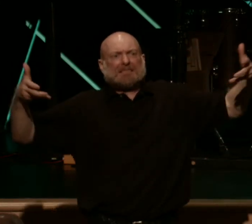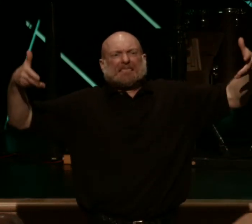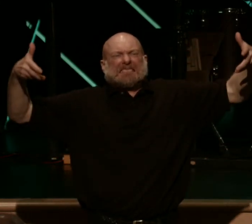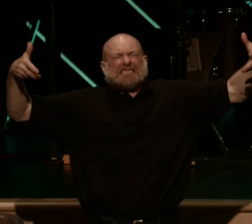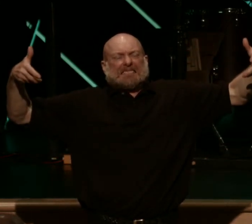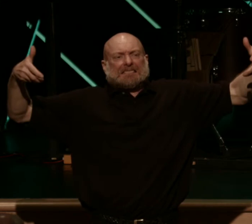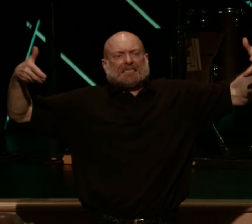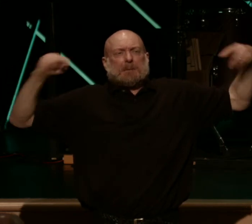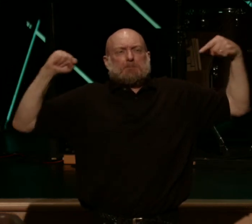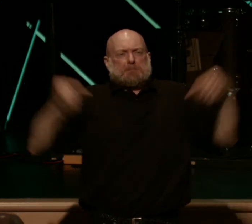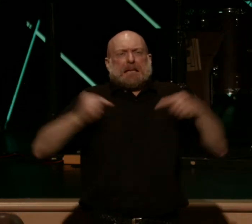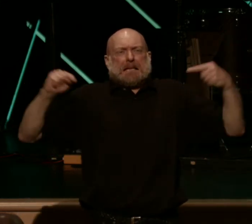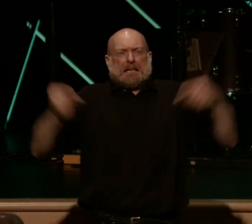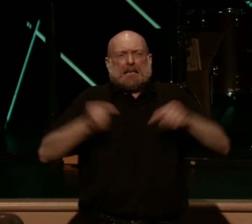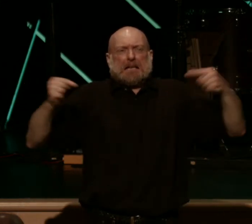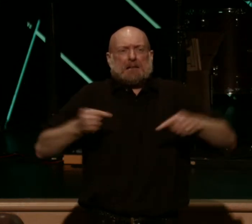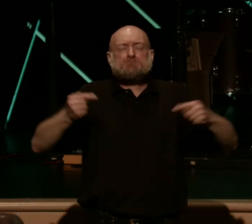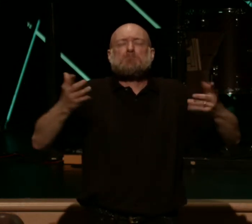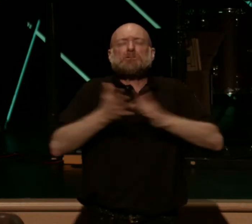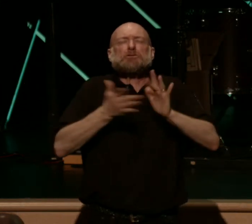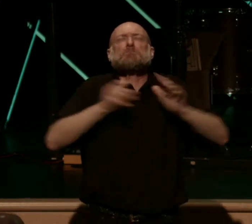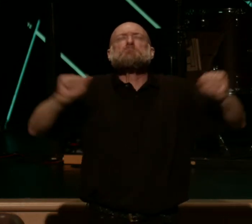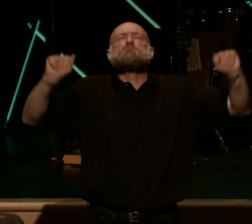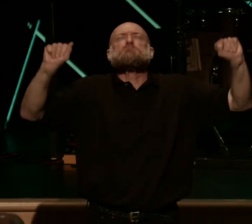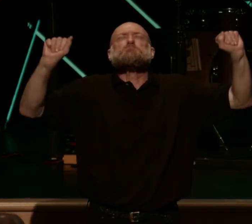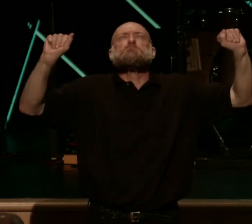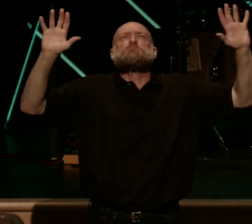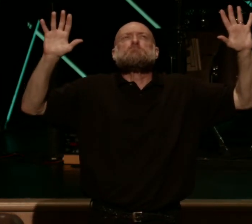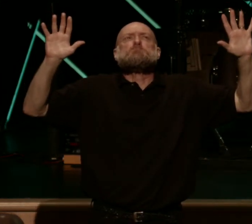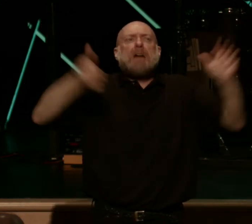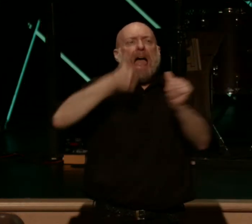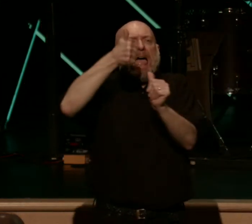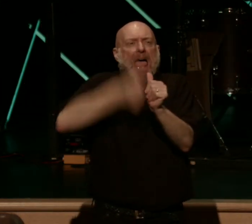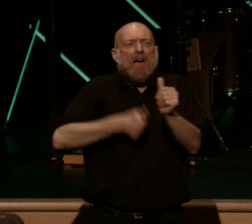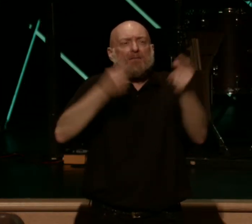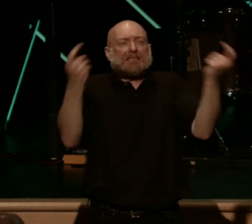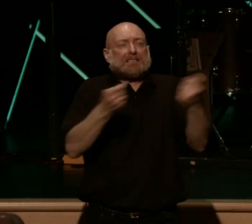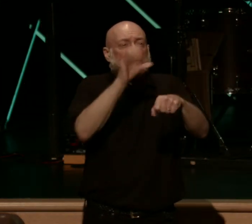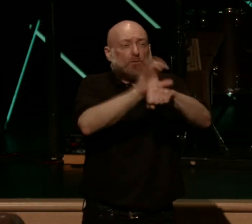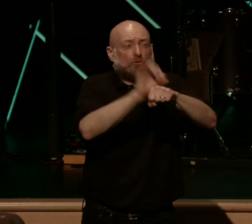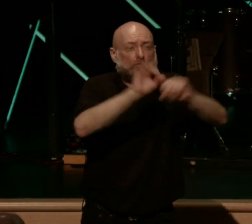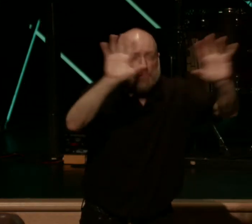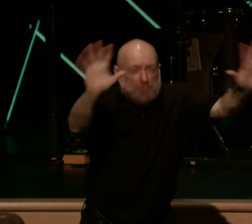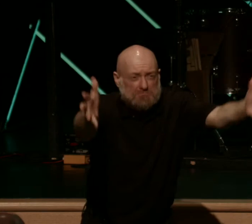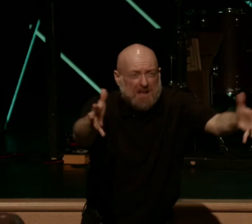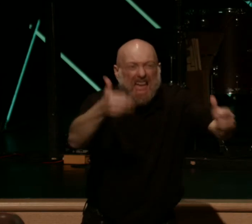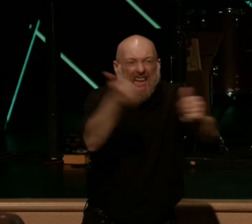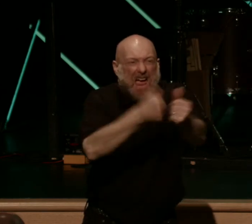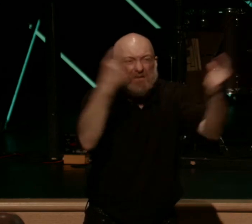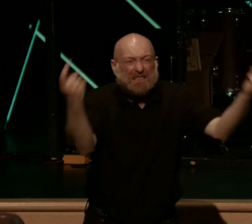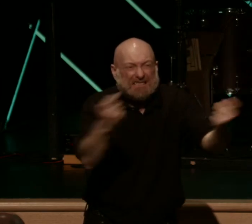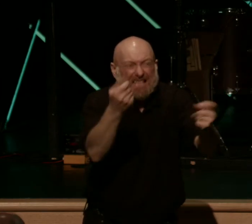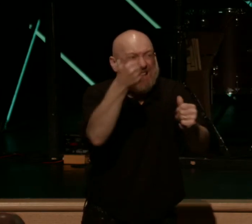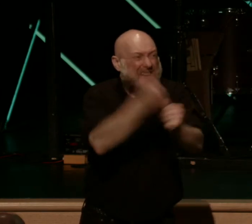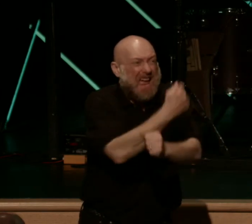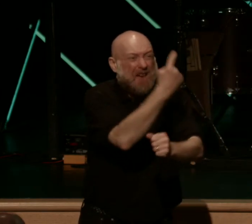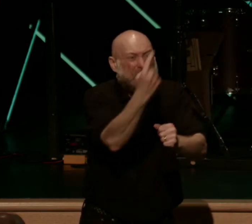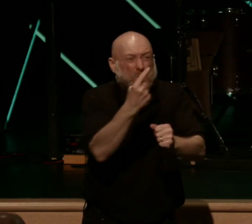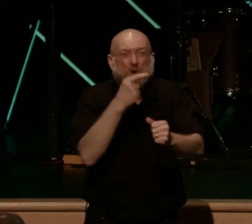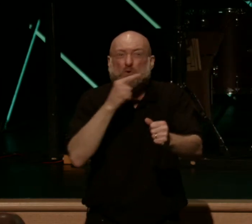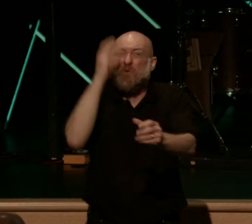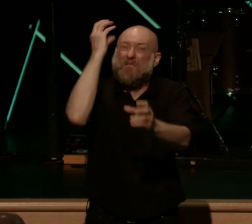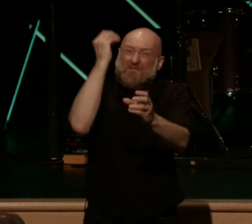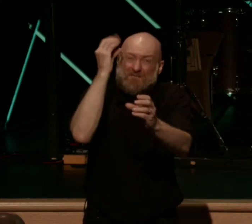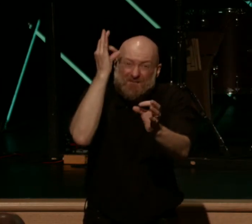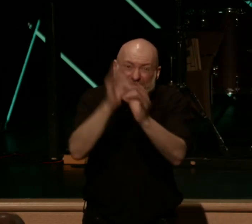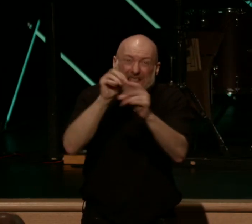gave himself up to taking upon himself every sin of his church, every sin of everyone who had ever placed their